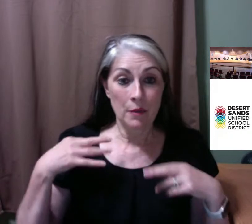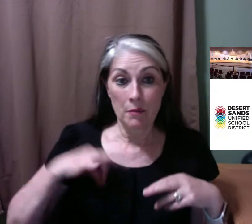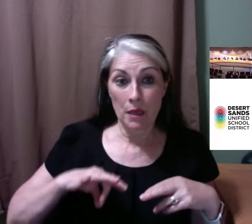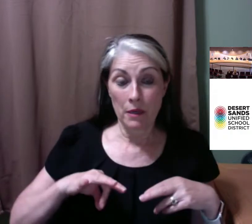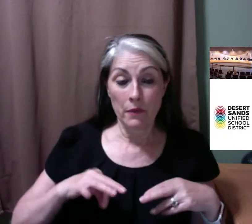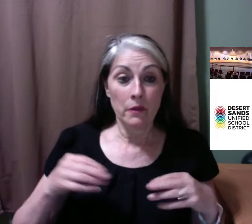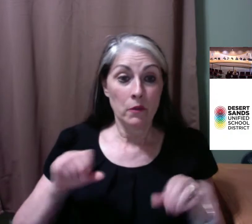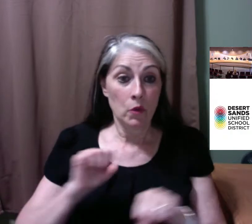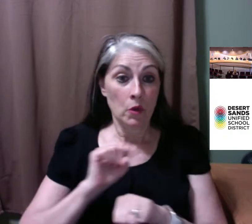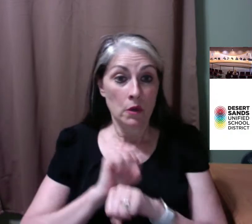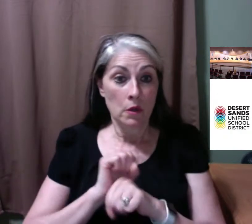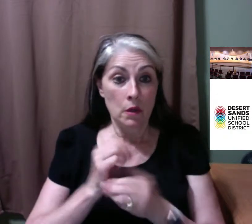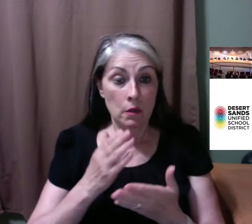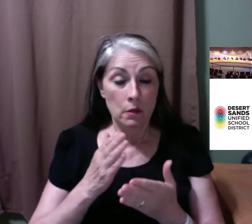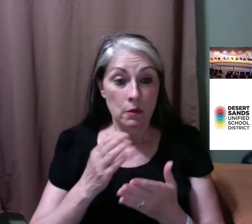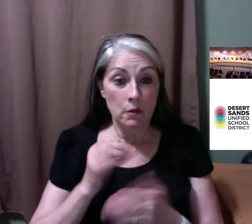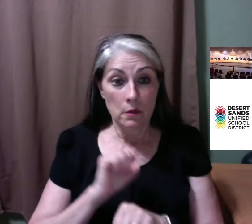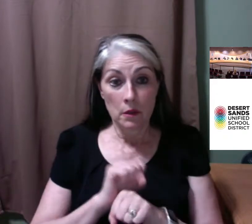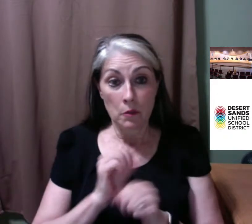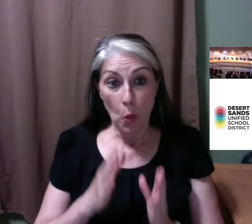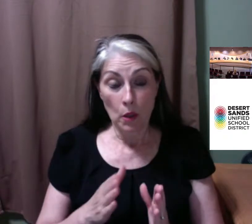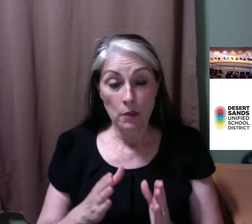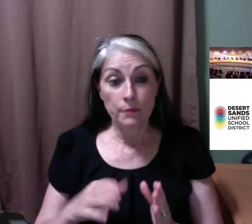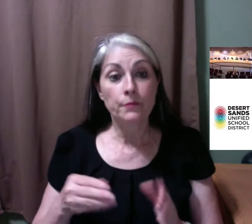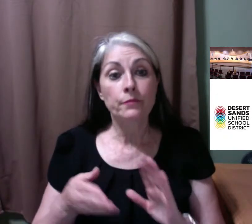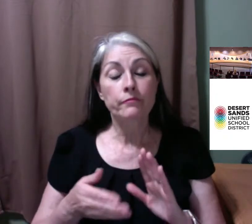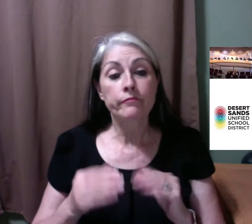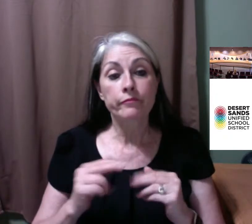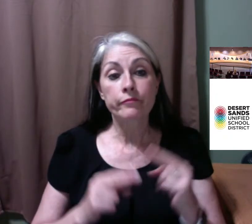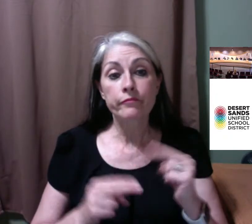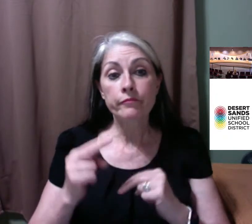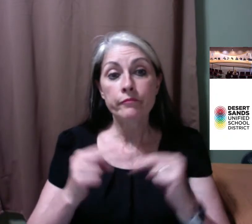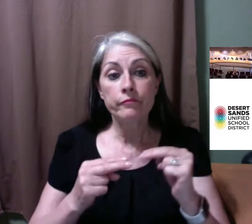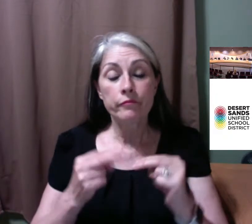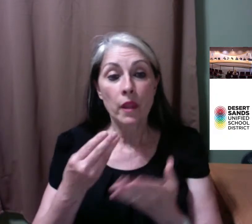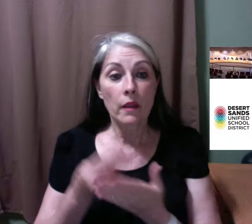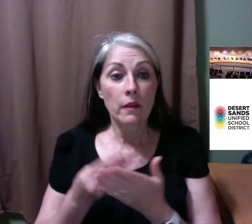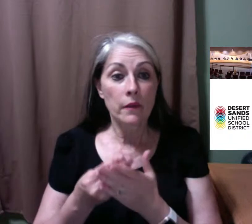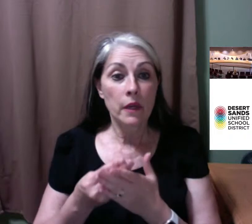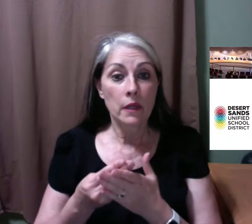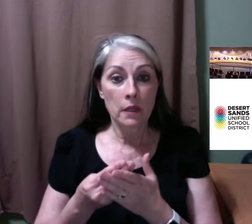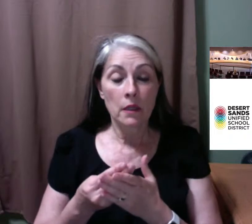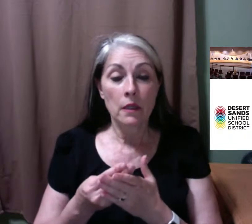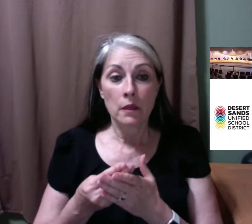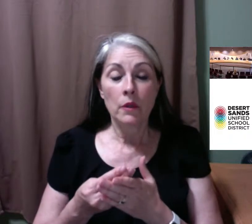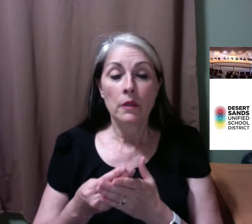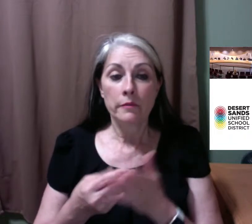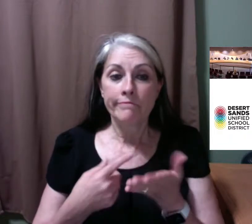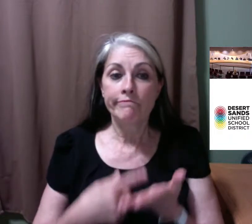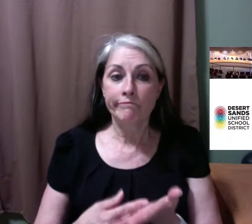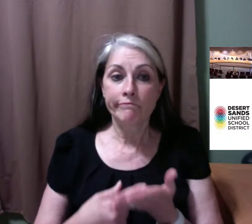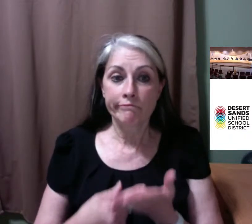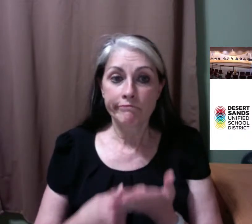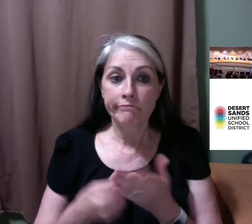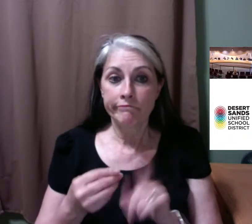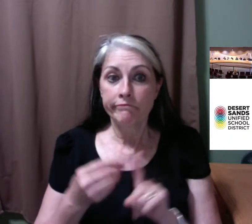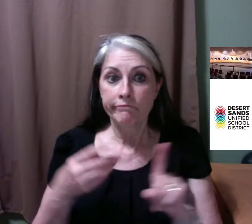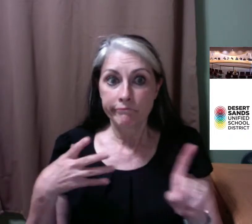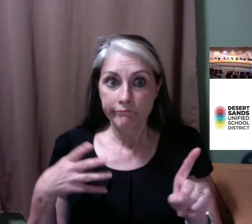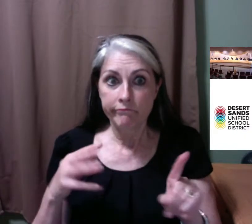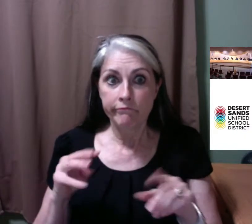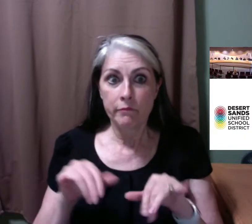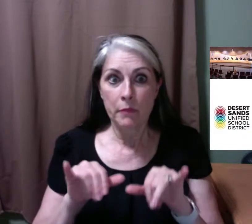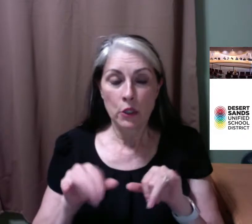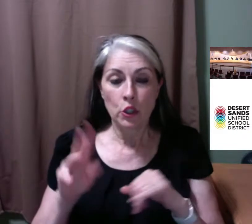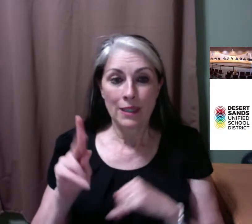We have our facility funds that we've gone over in great conversation for Measure KK,